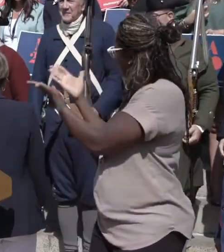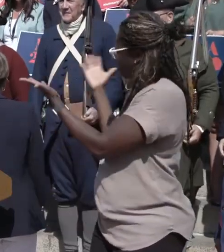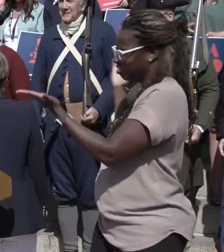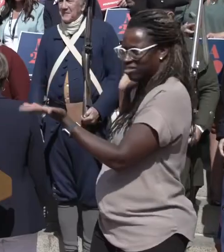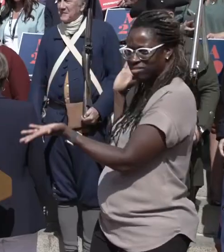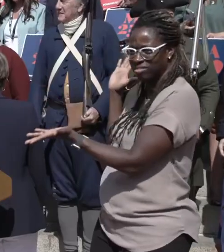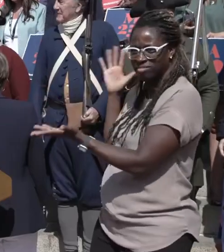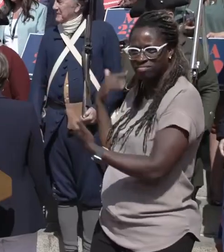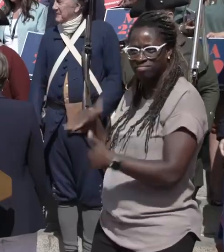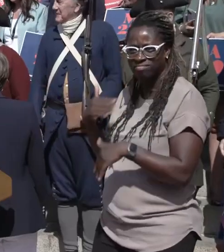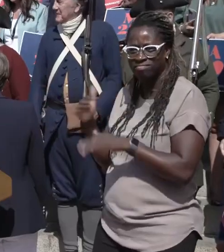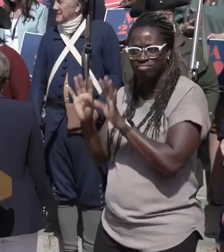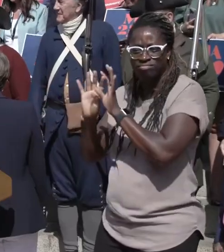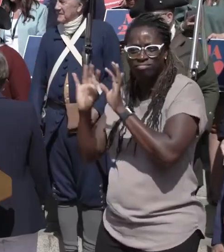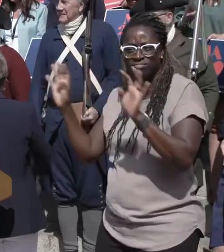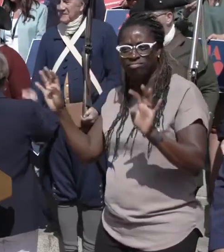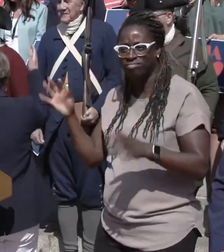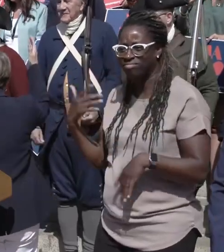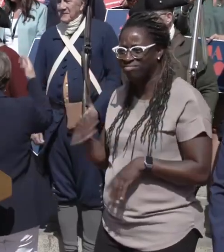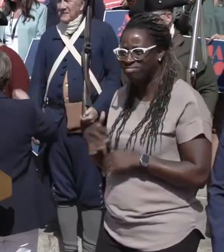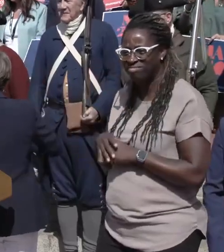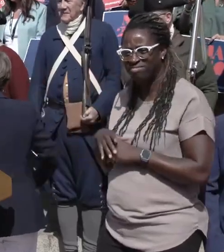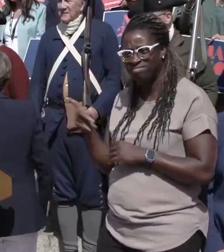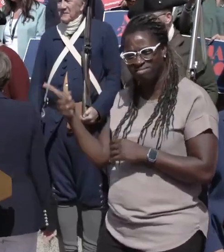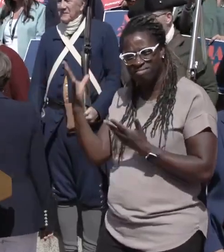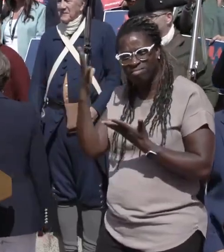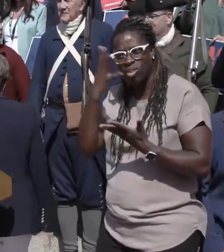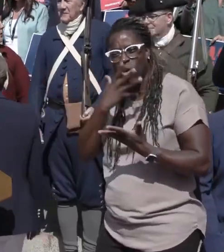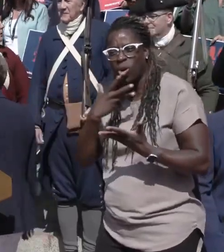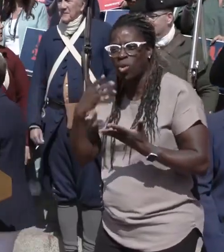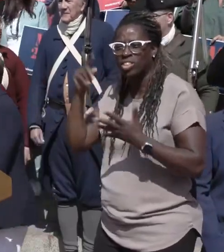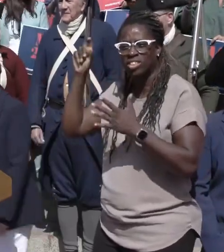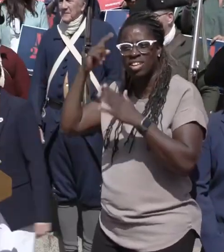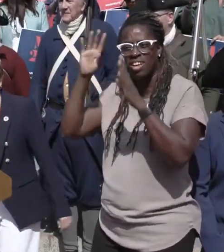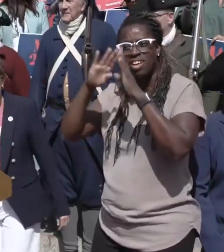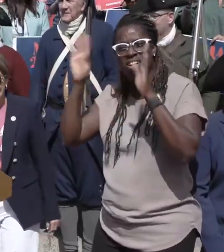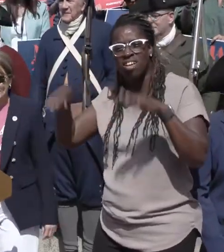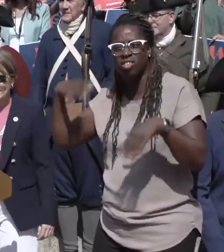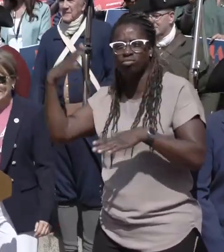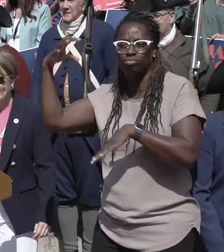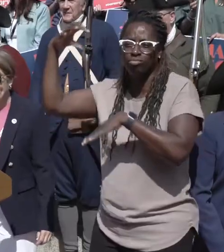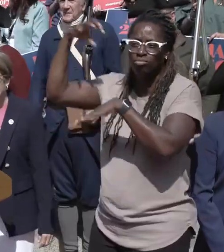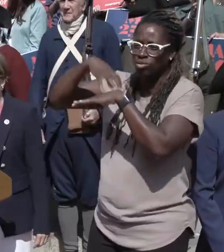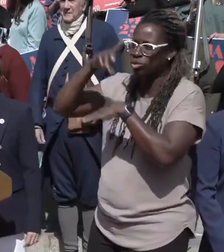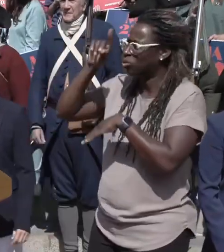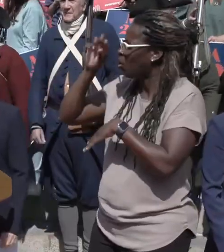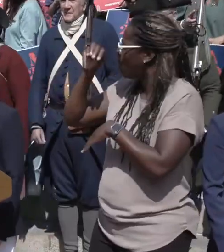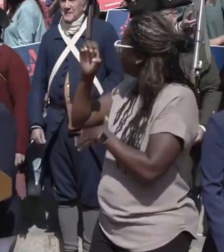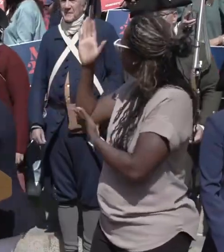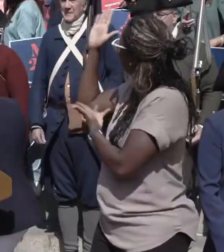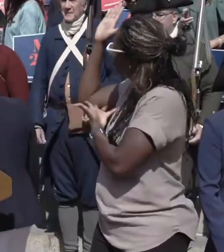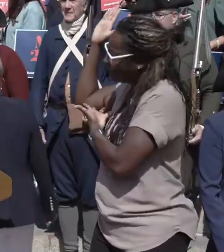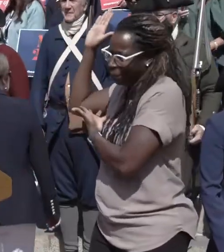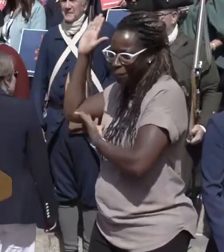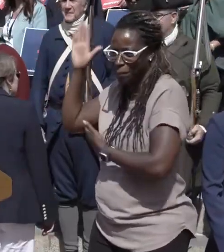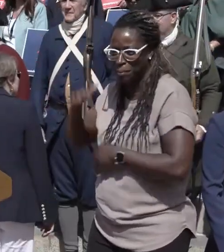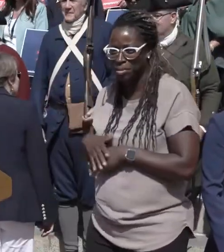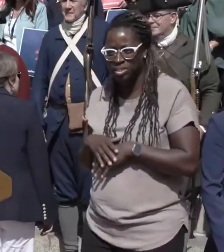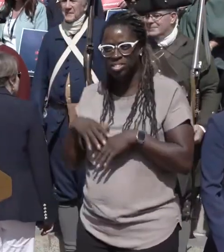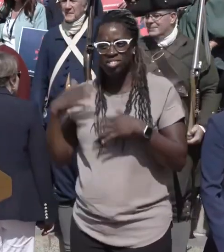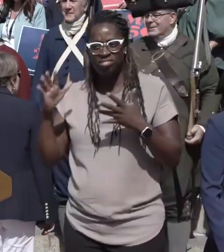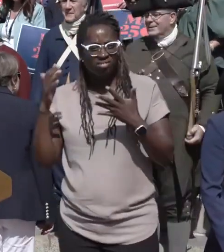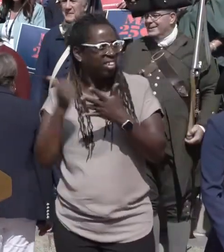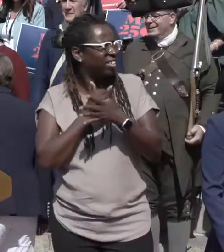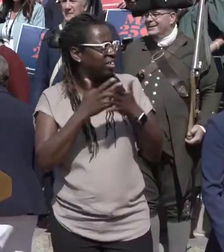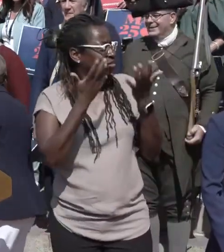House? Looks great. Yes, it does. And the banner? Appreciate it. It's great. Well, good morning. Keep them in your